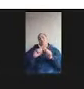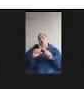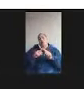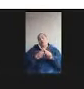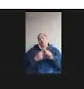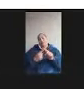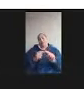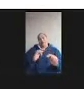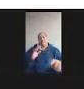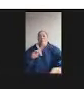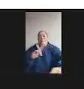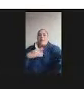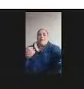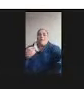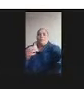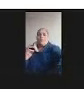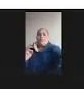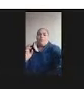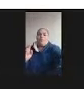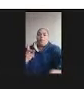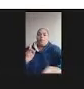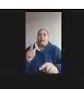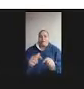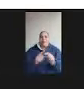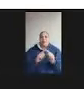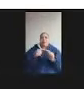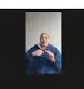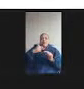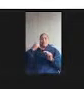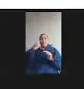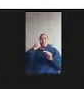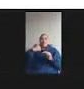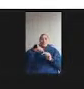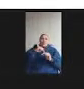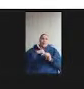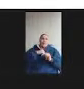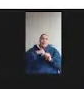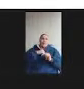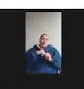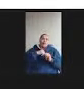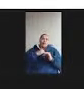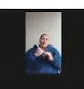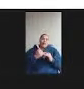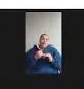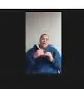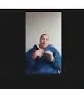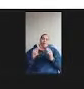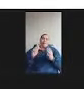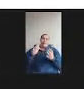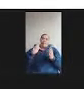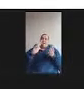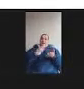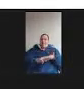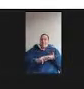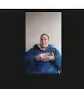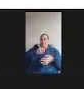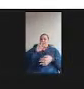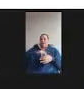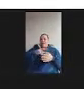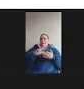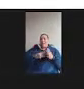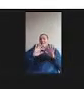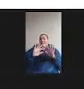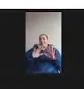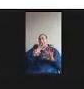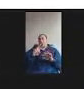touch on that a little bit later, but I think these of the Act, we're specifically referring to Act 10 of 2009 and